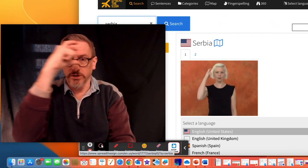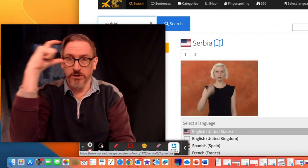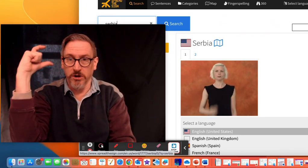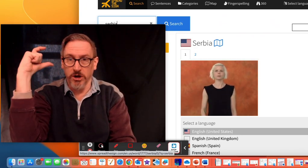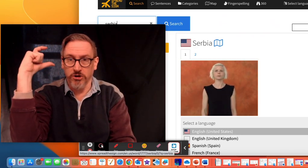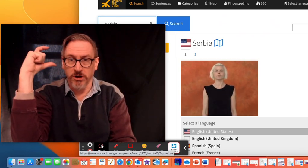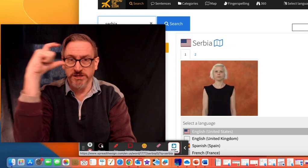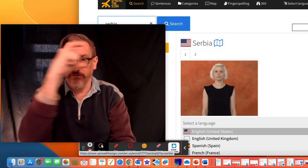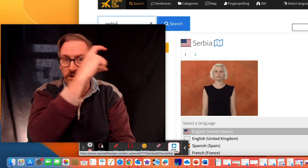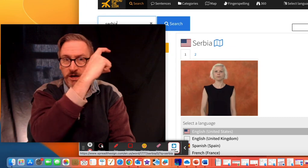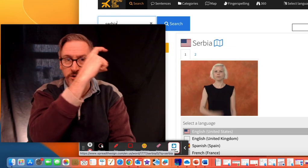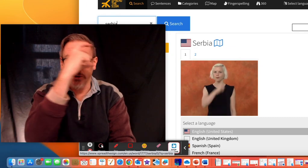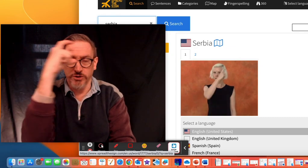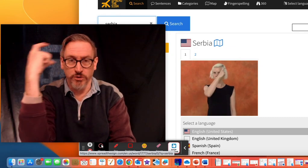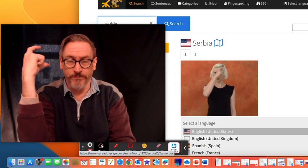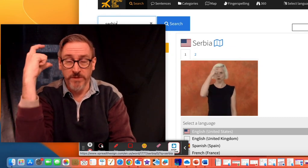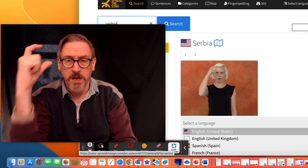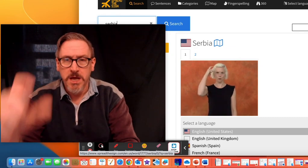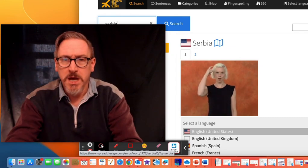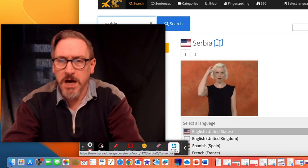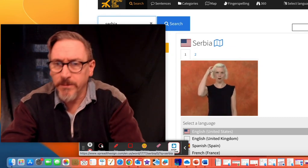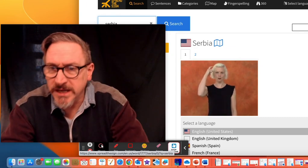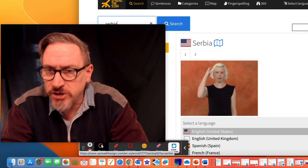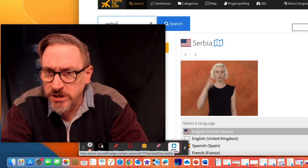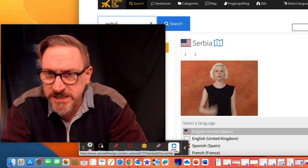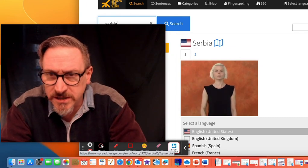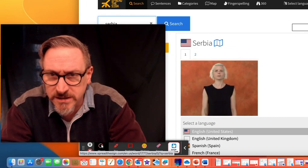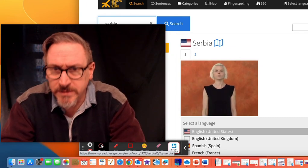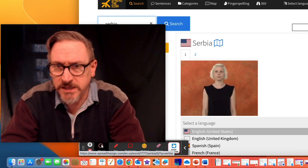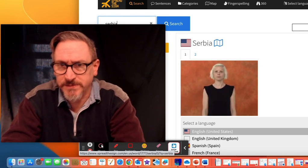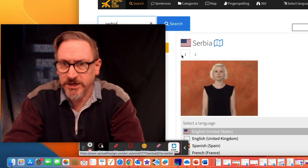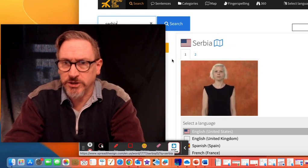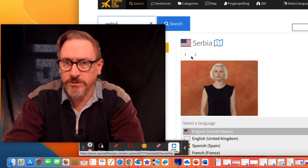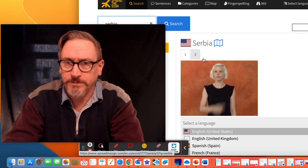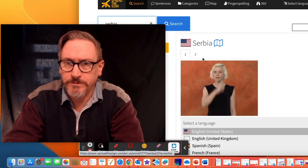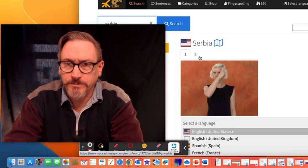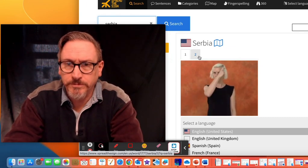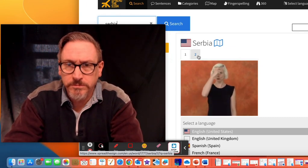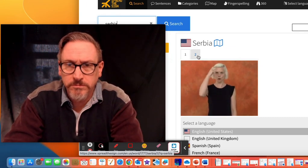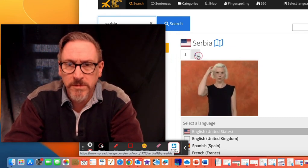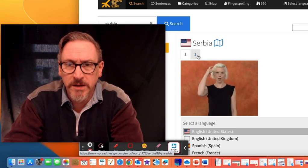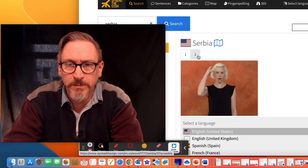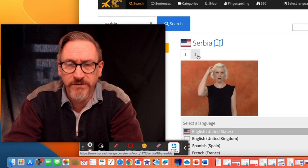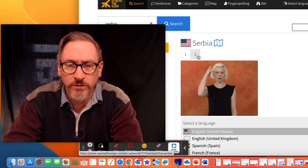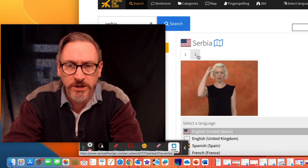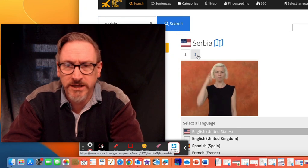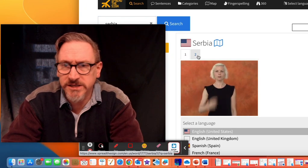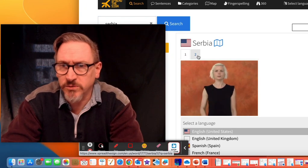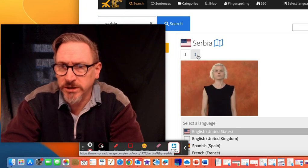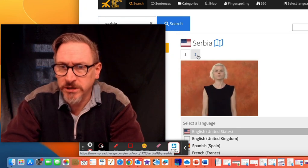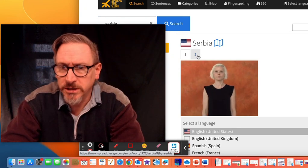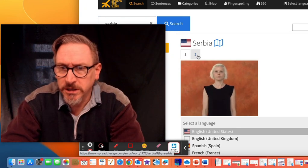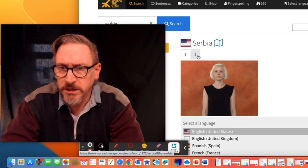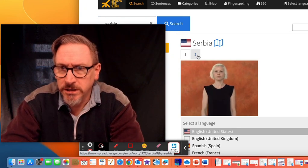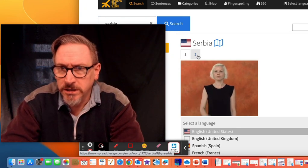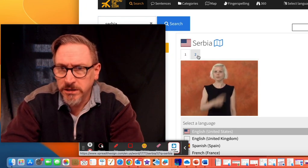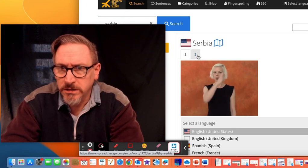goes across the forehead. It's hard to see the thumb in this picture. But if you look at this